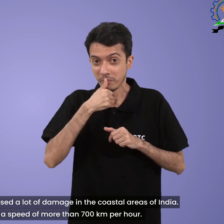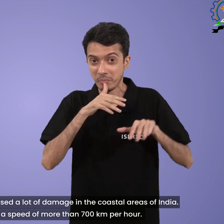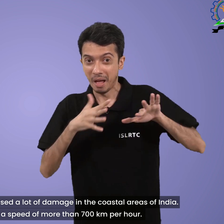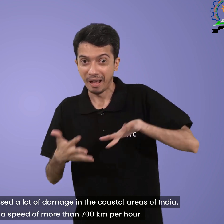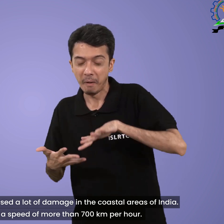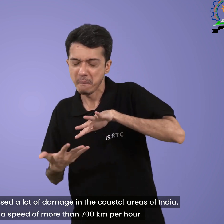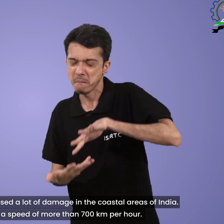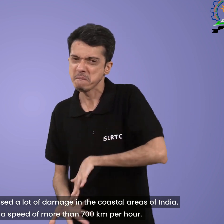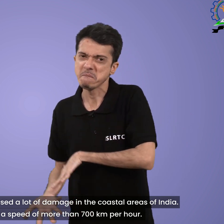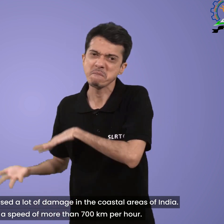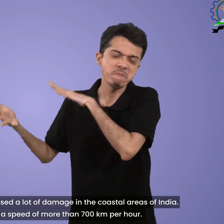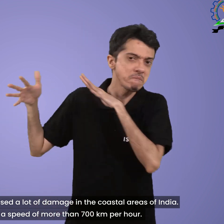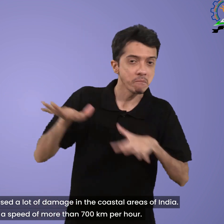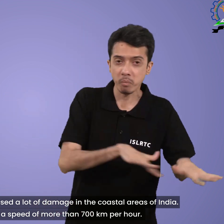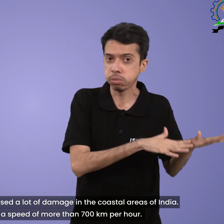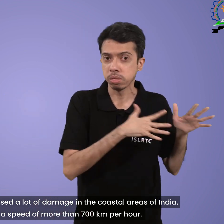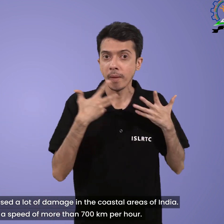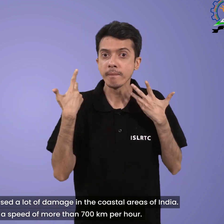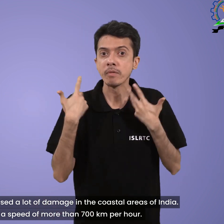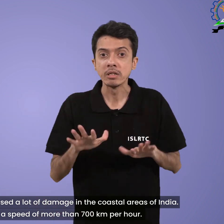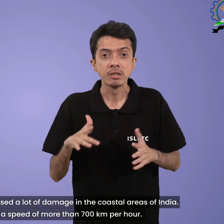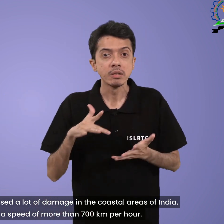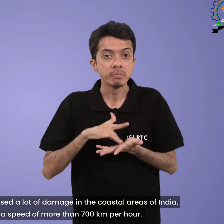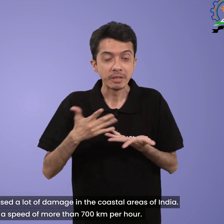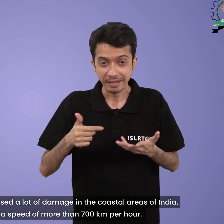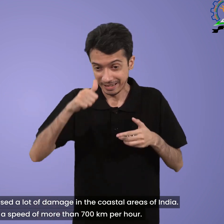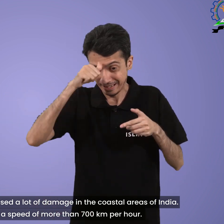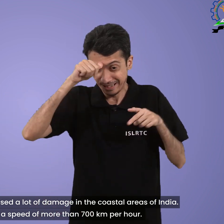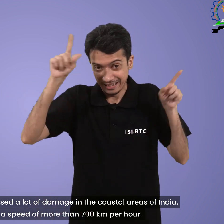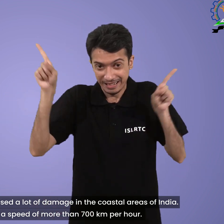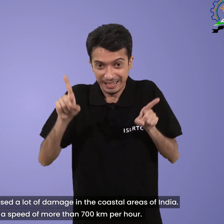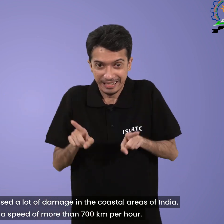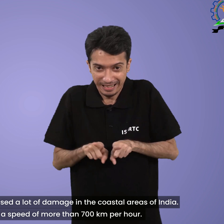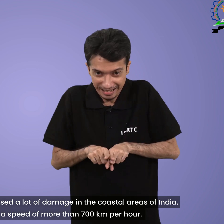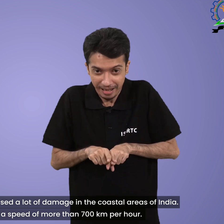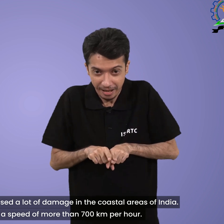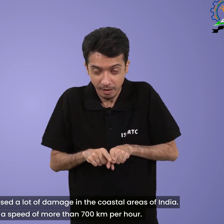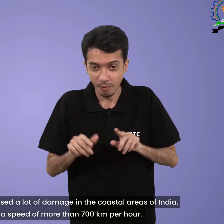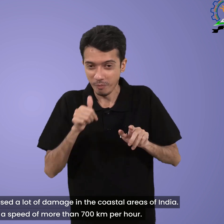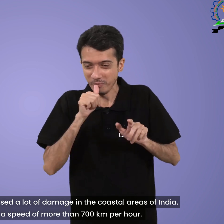waves travel at a speed of more than 700 kilometers per hour.